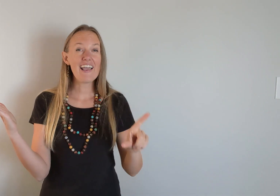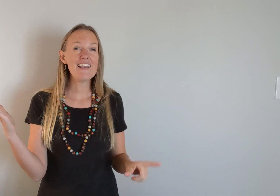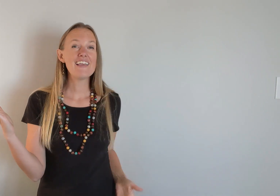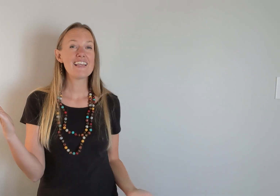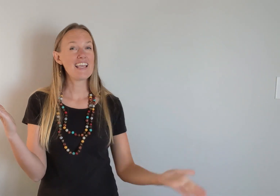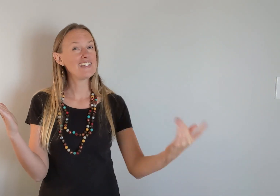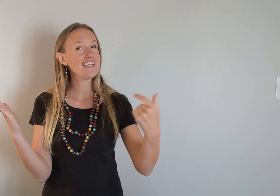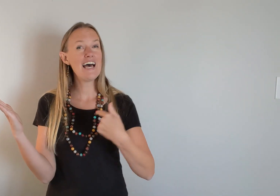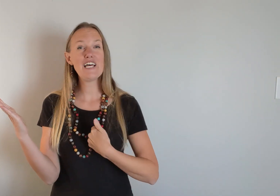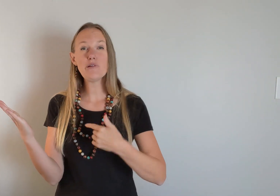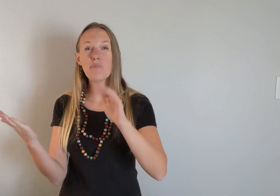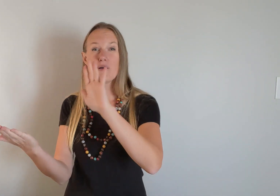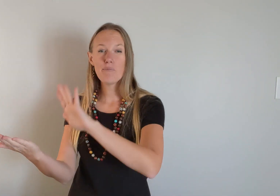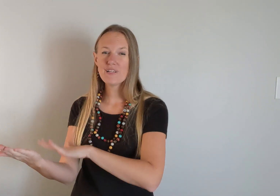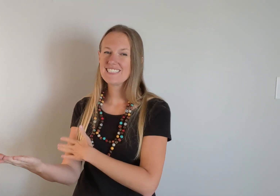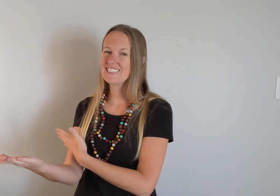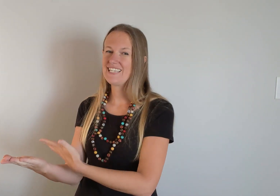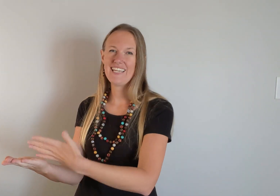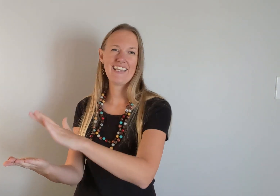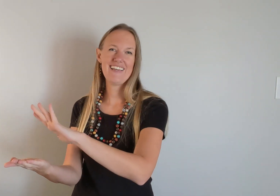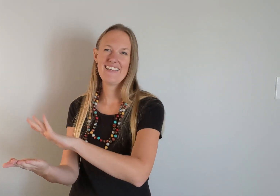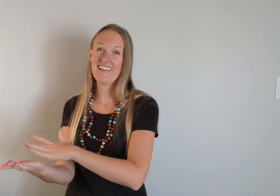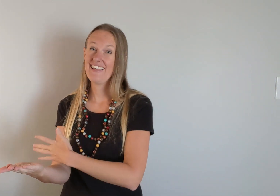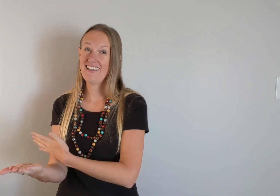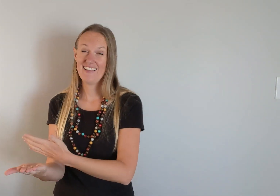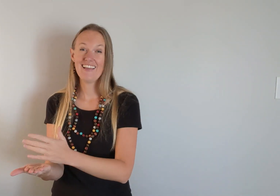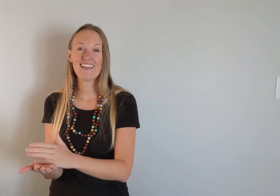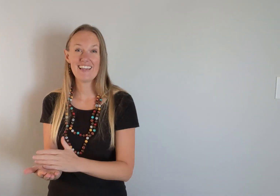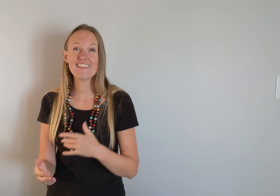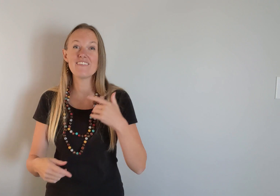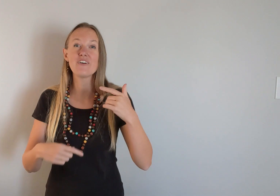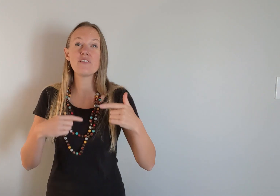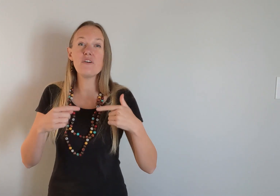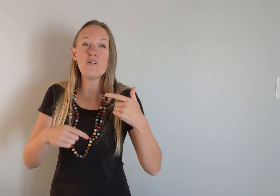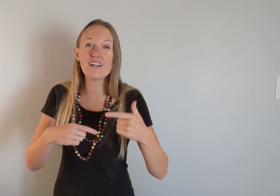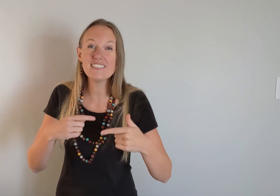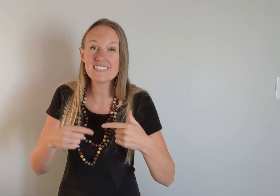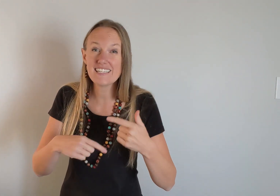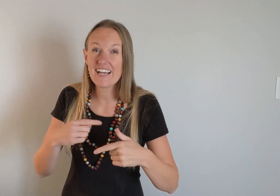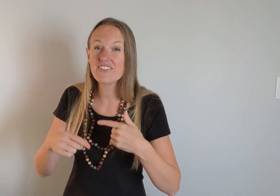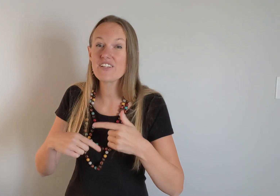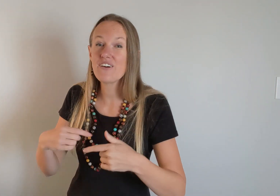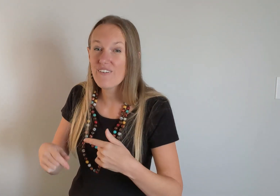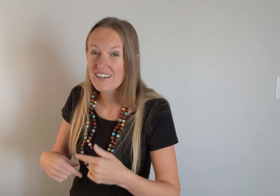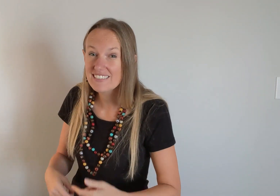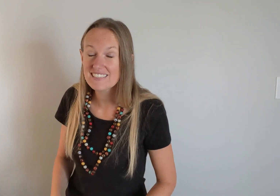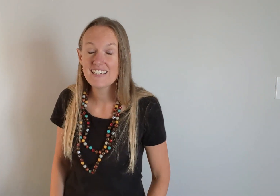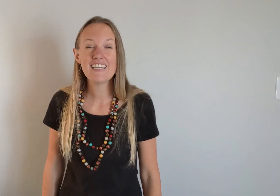I can't help but sing. Okay, and then we'll go to the chorus, and then after the chorus,